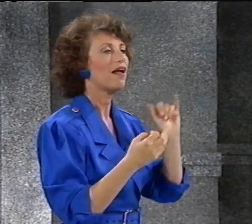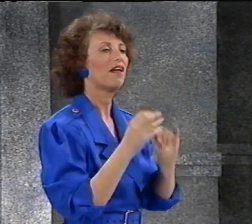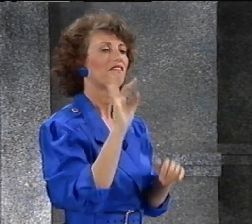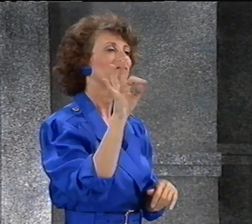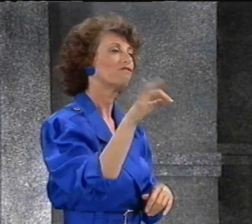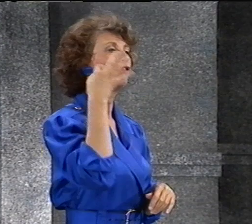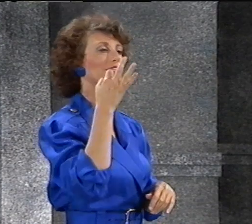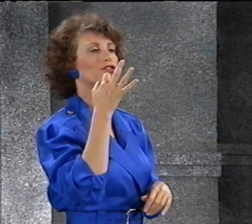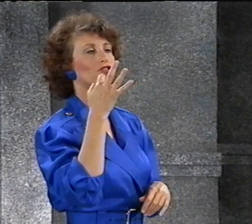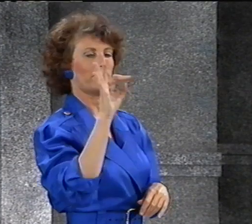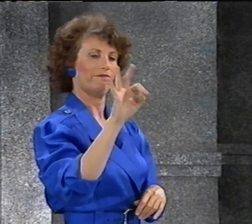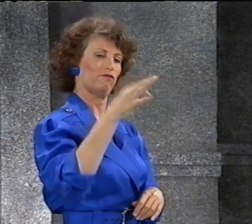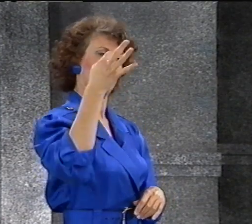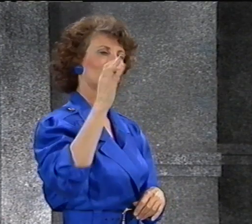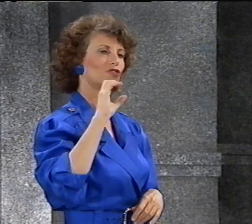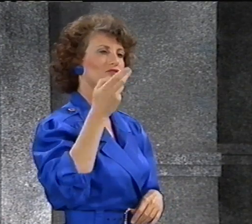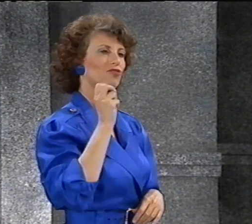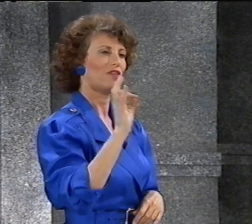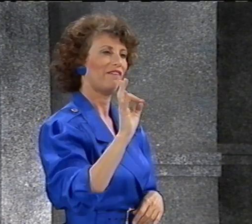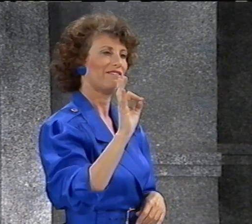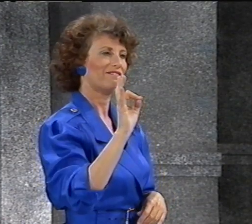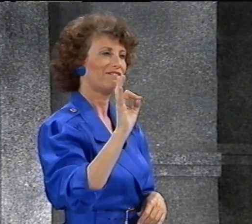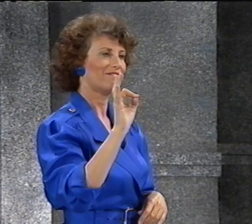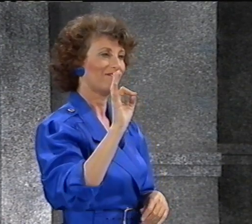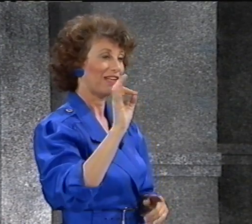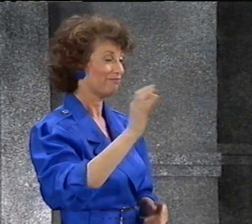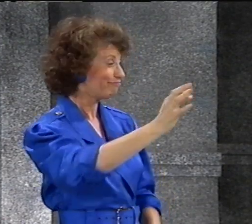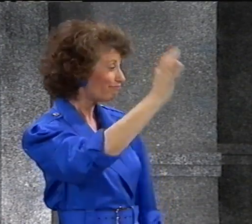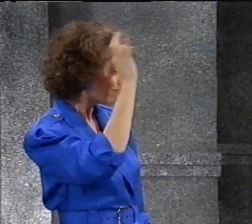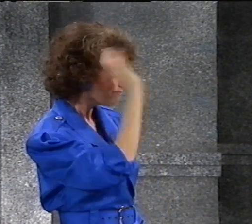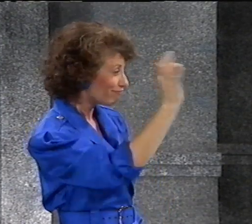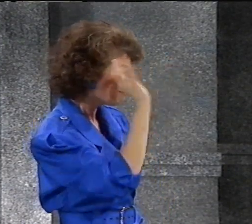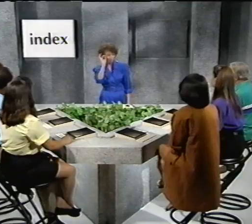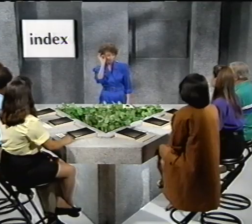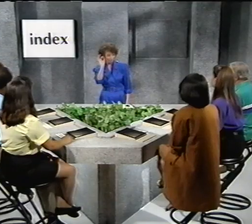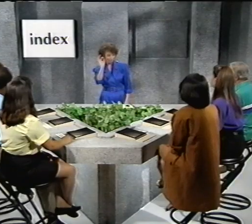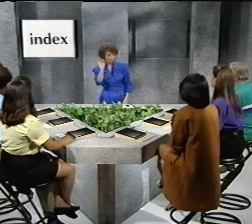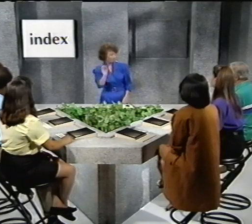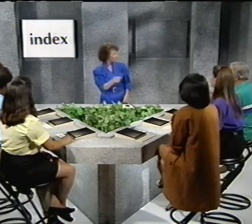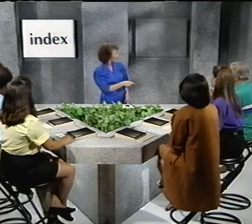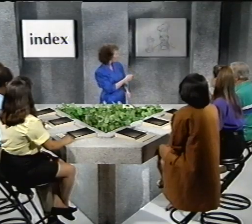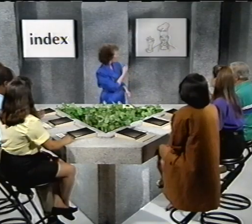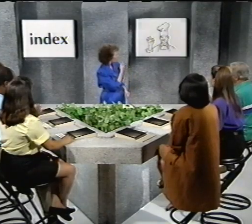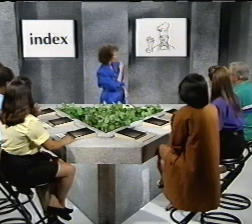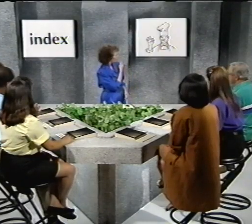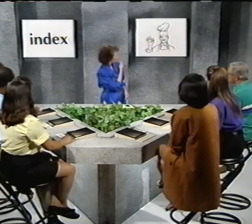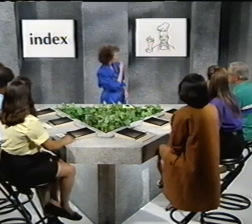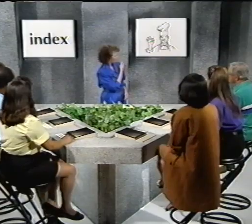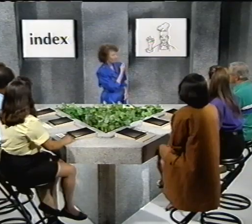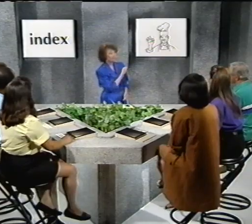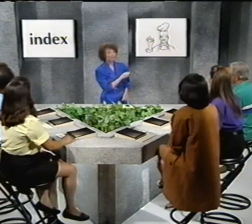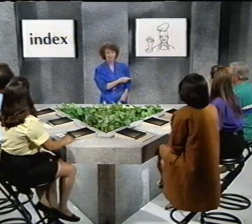or perhaps like a French chef who's using a natural gesture to say everything's okay.